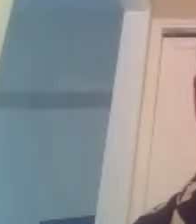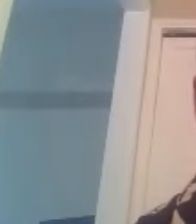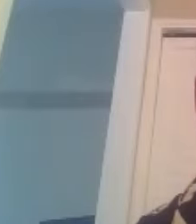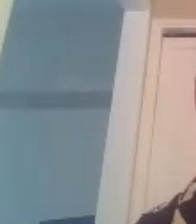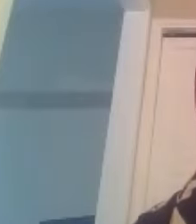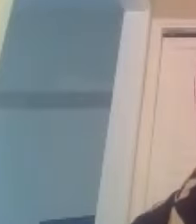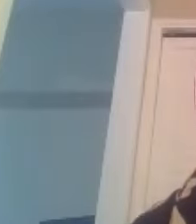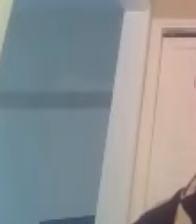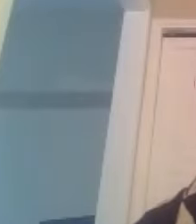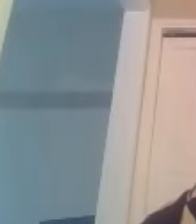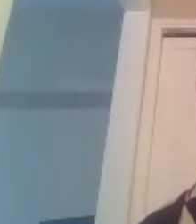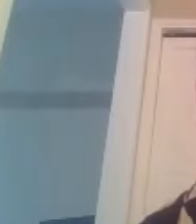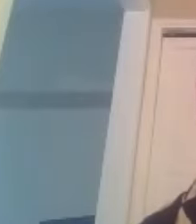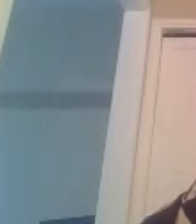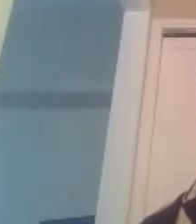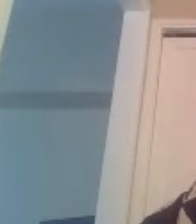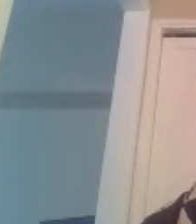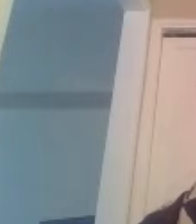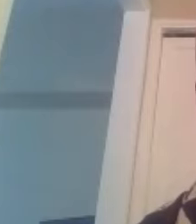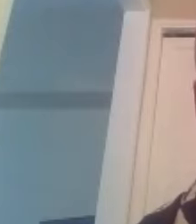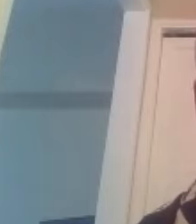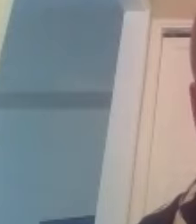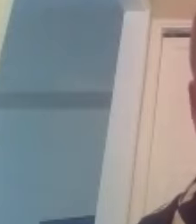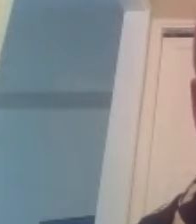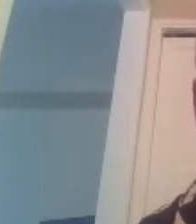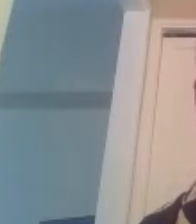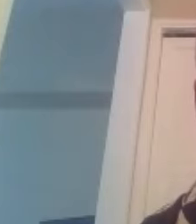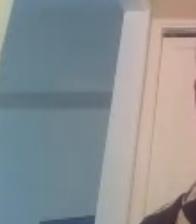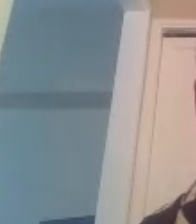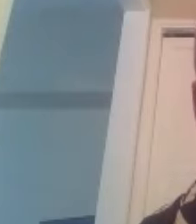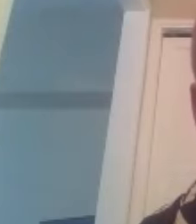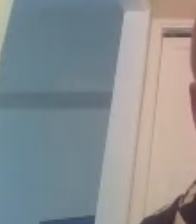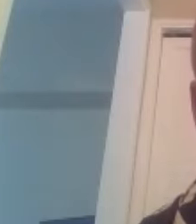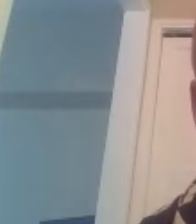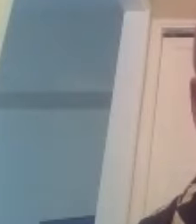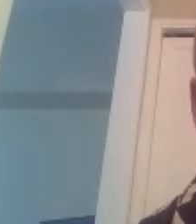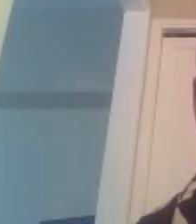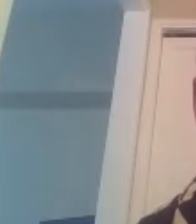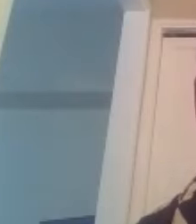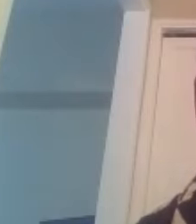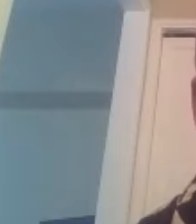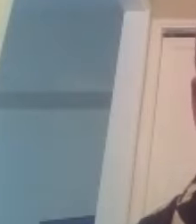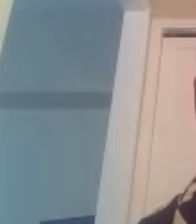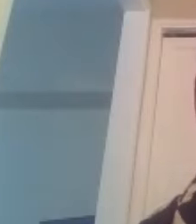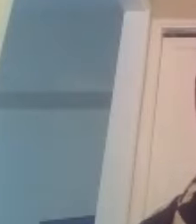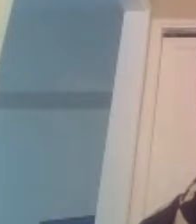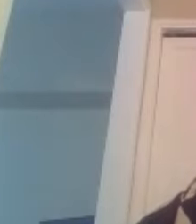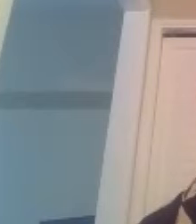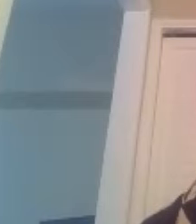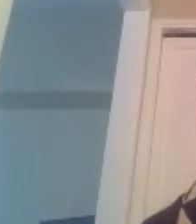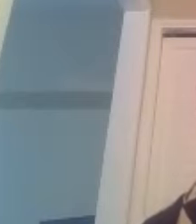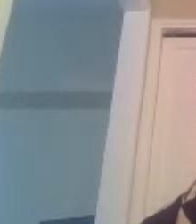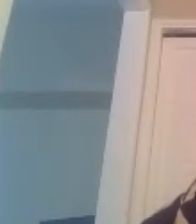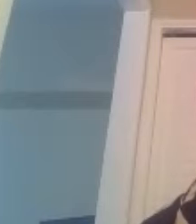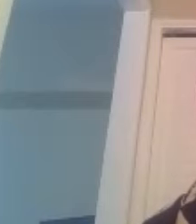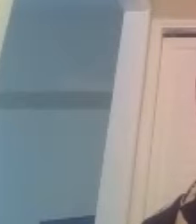the disease. So is it conceivable that that ship may have to come to Guam and port here and also quarantine